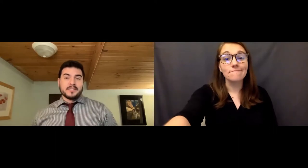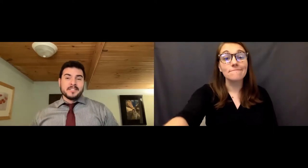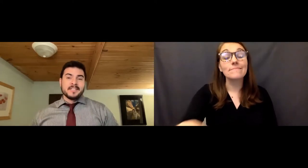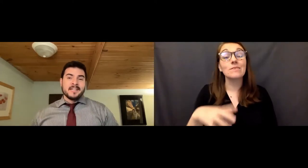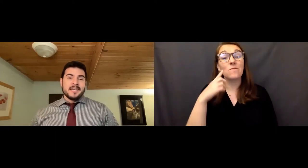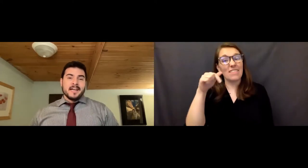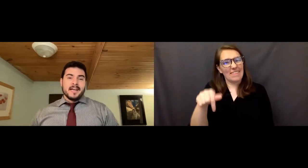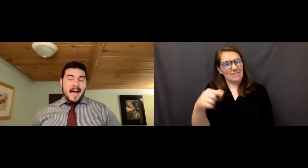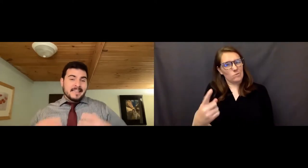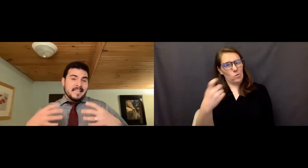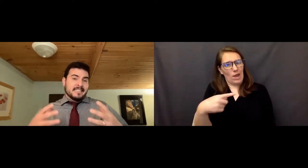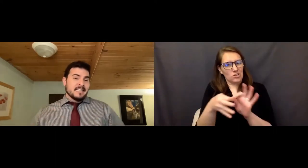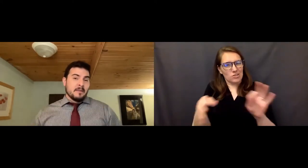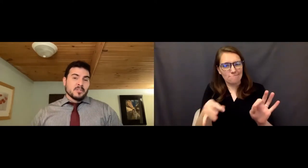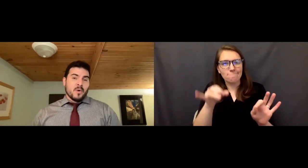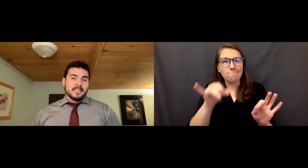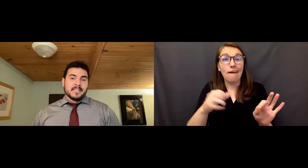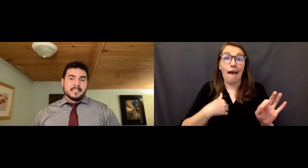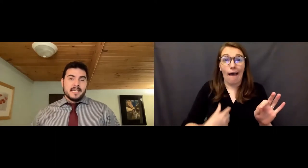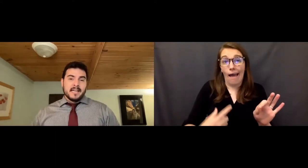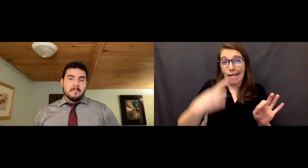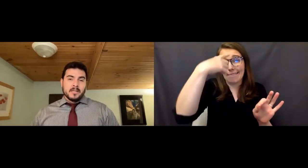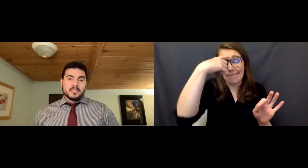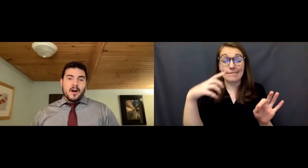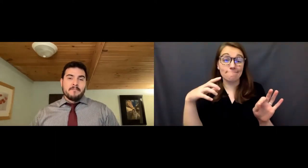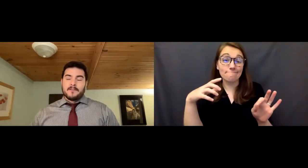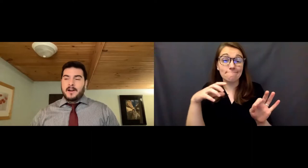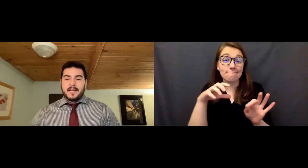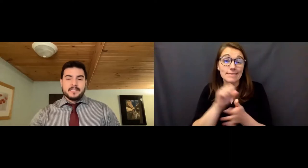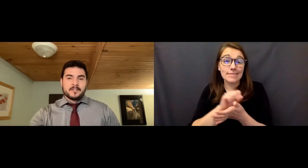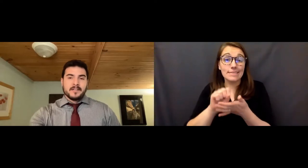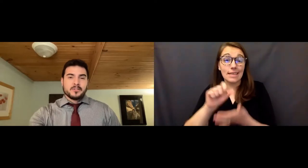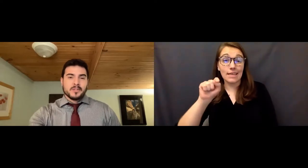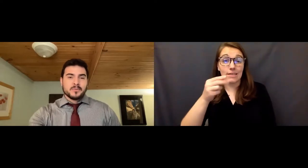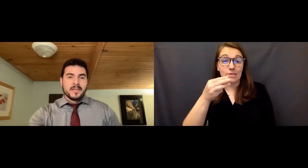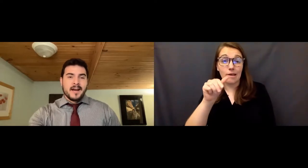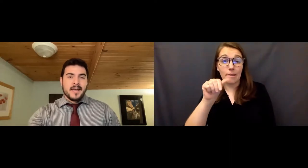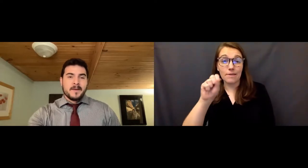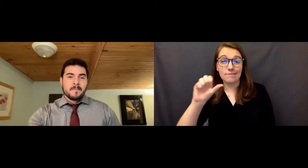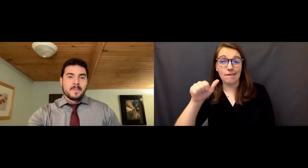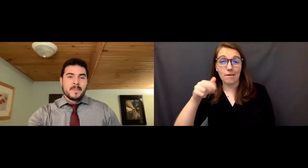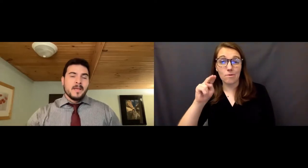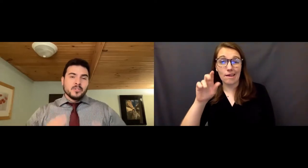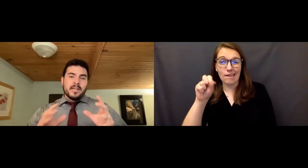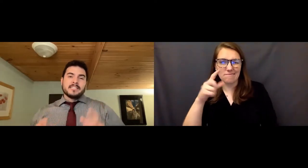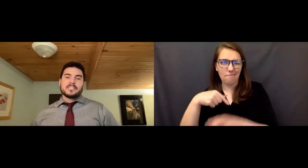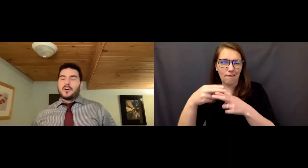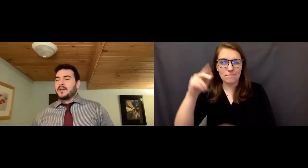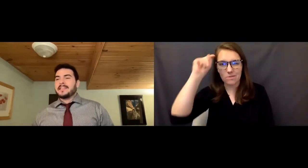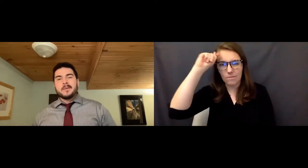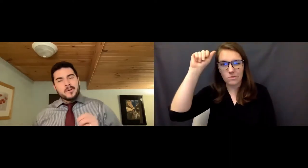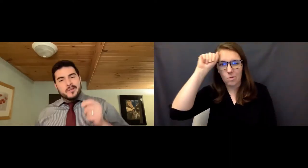particular question, I think St. Thomas Aquinas has much to offer and is certainly a trustworthy guide. So to get